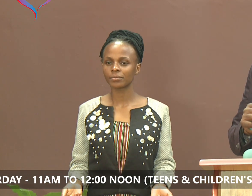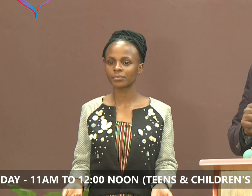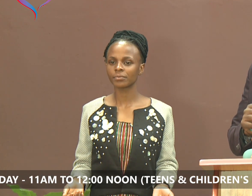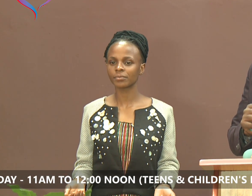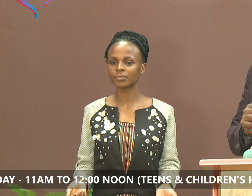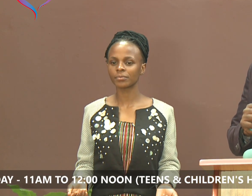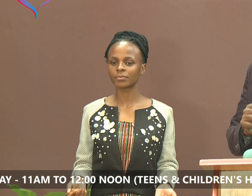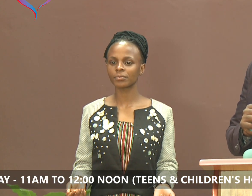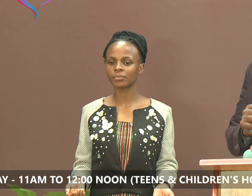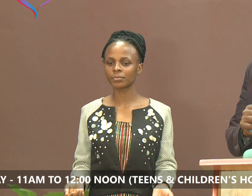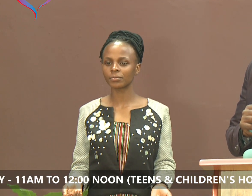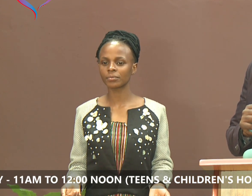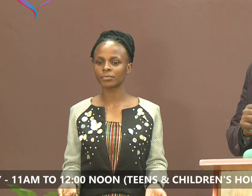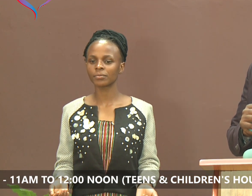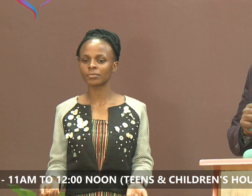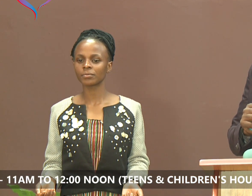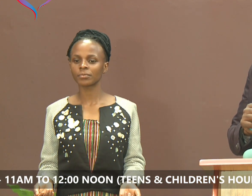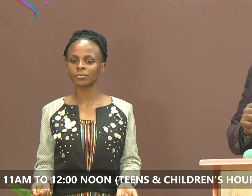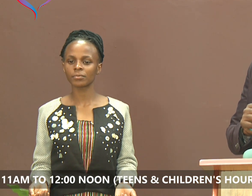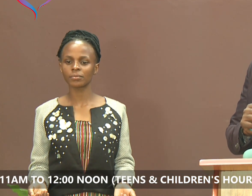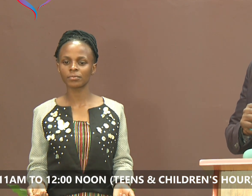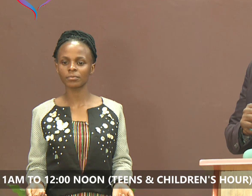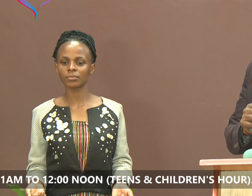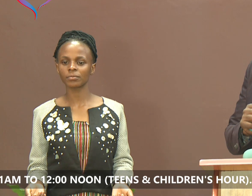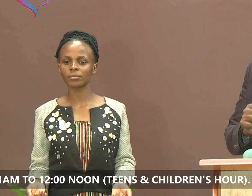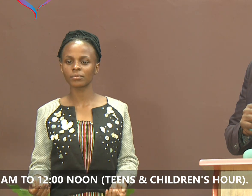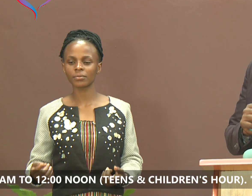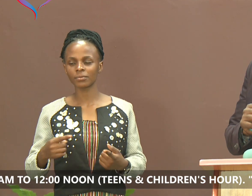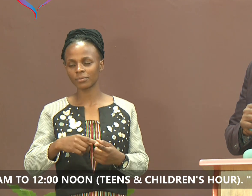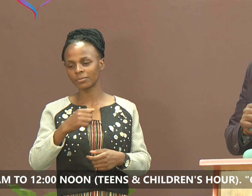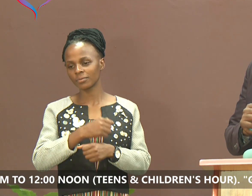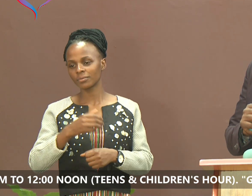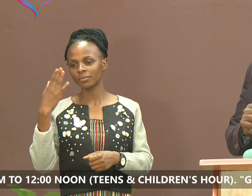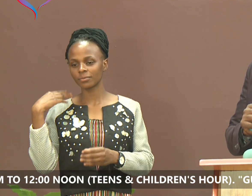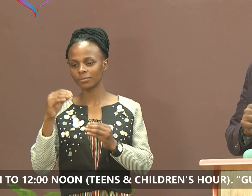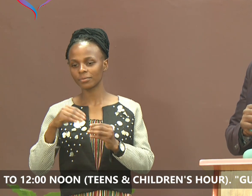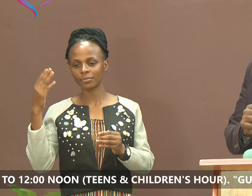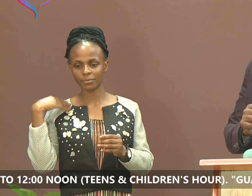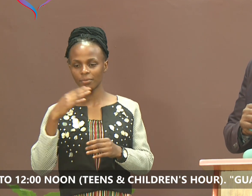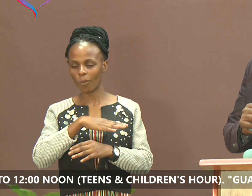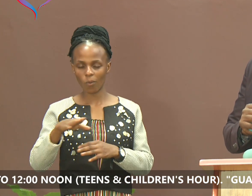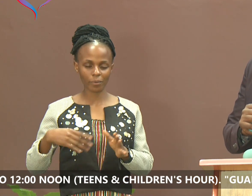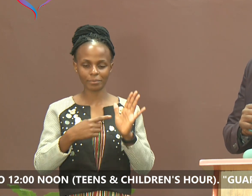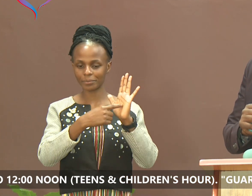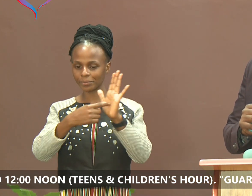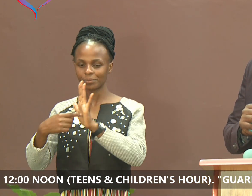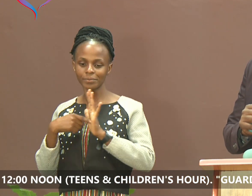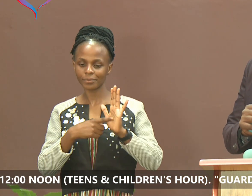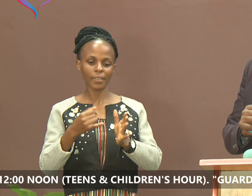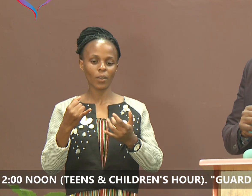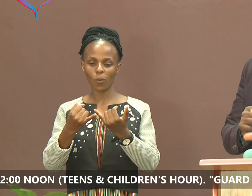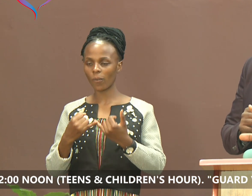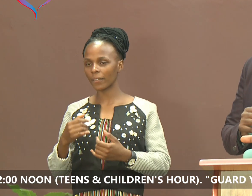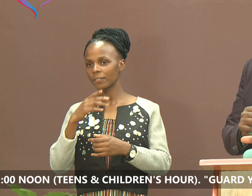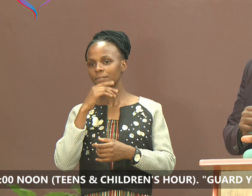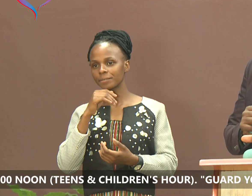are permeable, for them, if they want to marry, they have to take the girl to the sisters, the brothers, the aunties. All of them have to look at